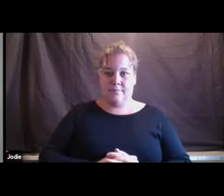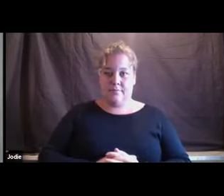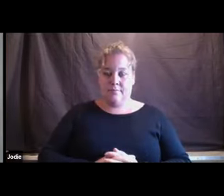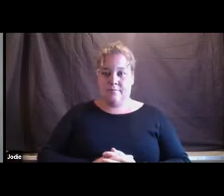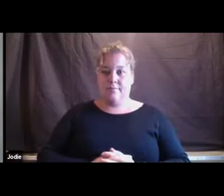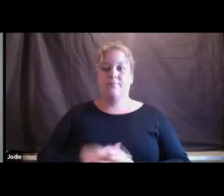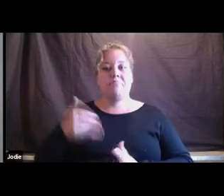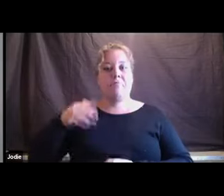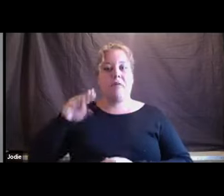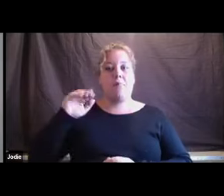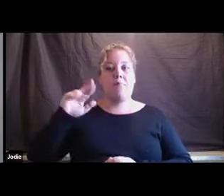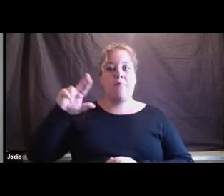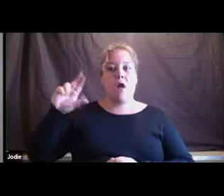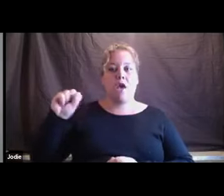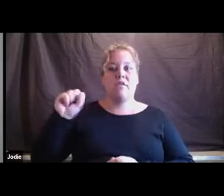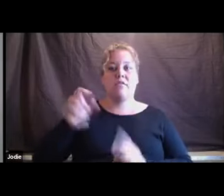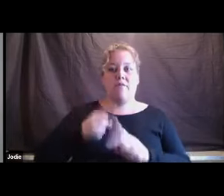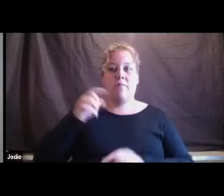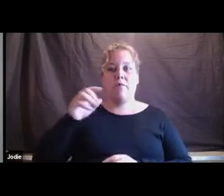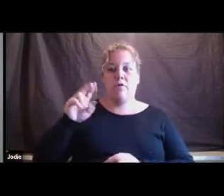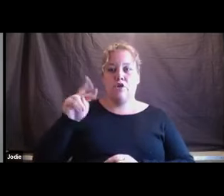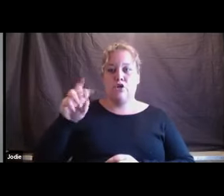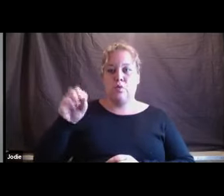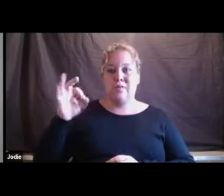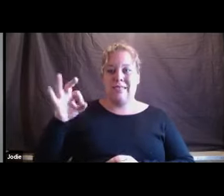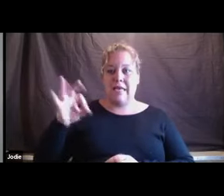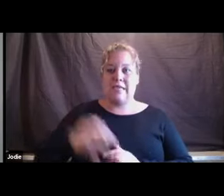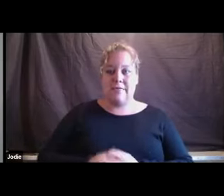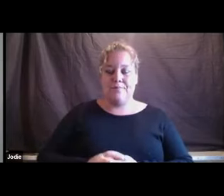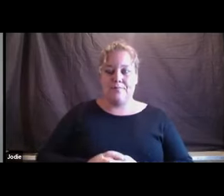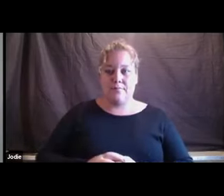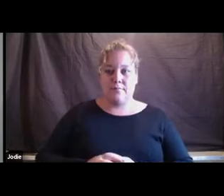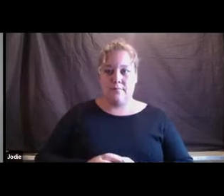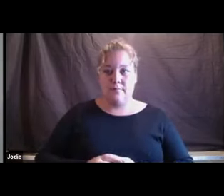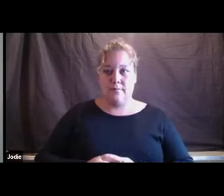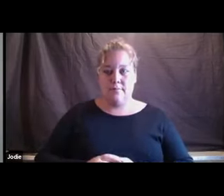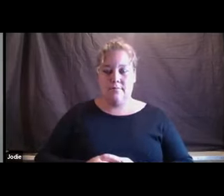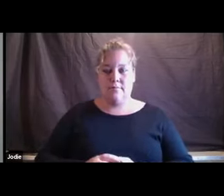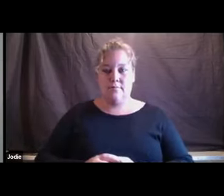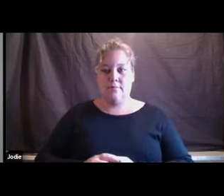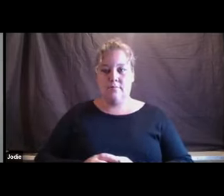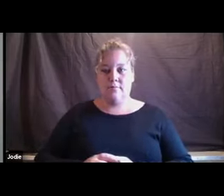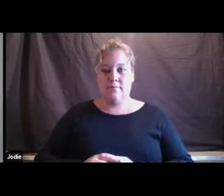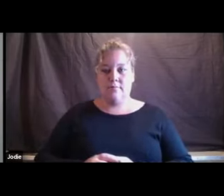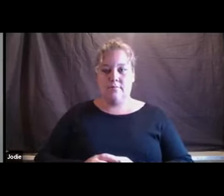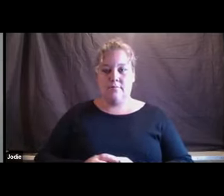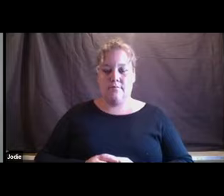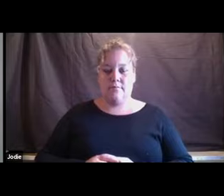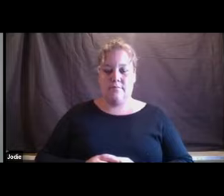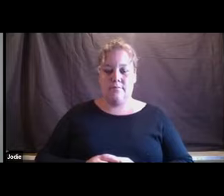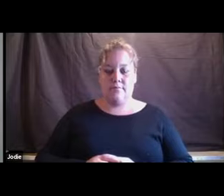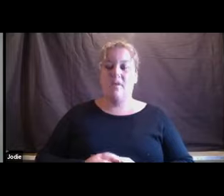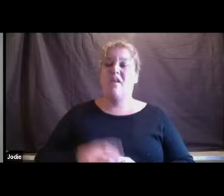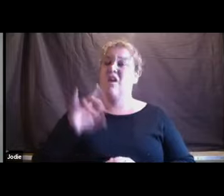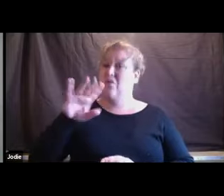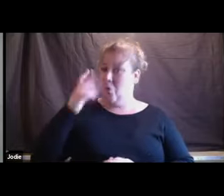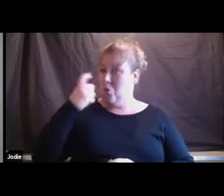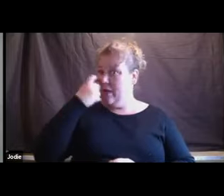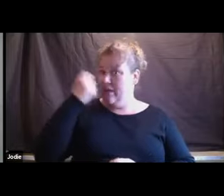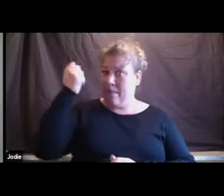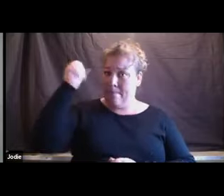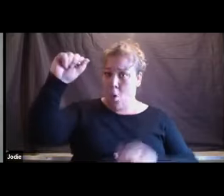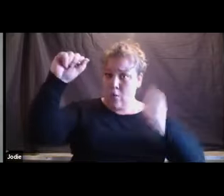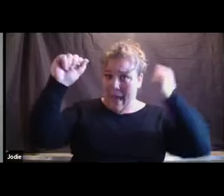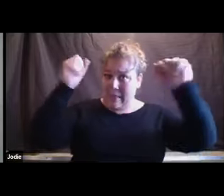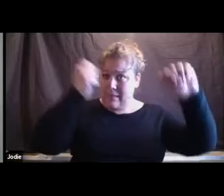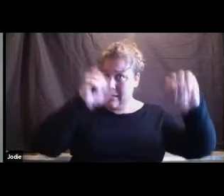Marcus from News 19. Jen, can you talk about if the virus was spread at all during any of the protests that were happening in La Crosse?